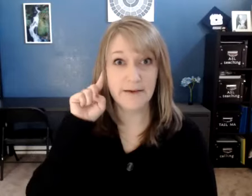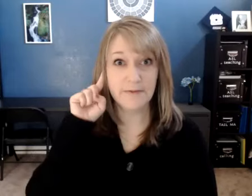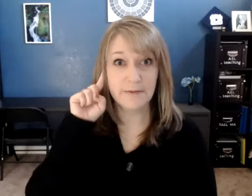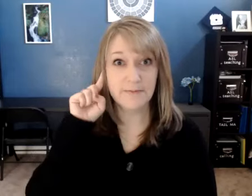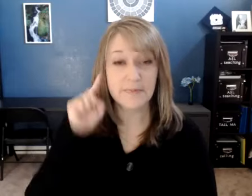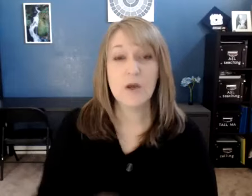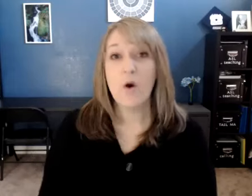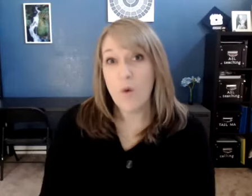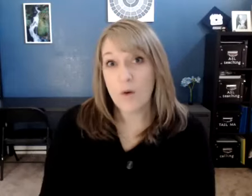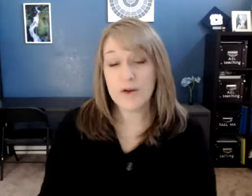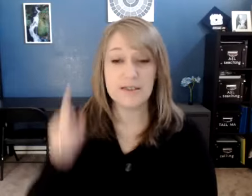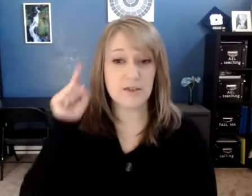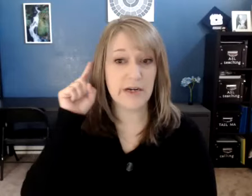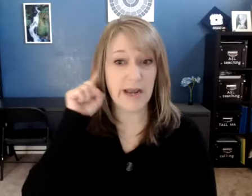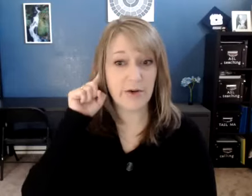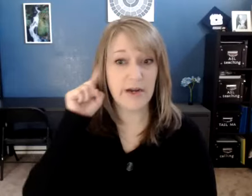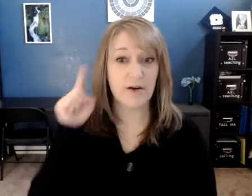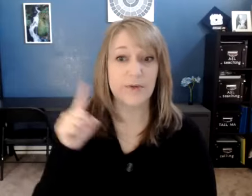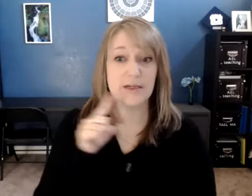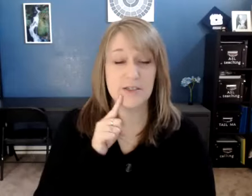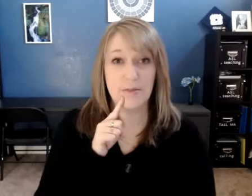deaf. Or you can start it at your ear and bring it to your mouth,